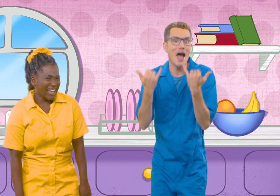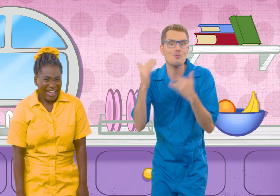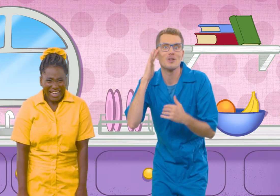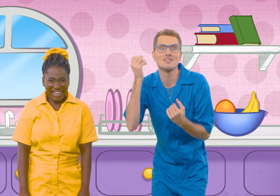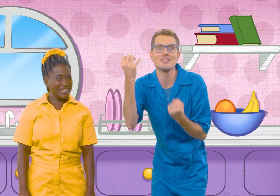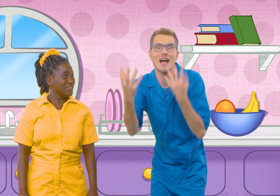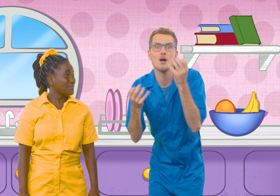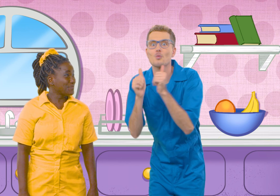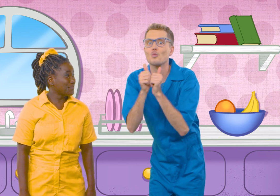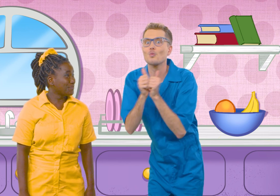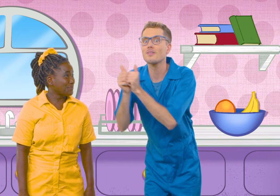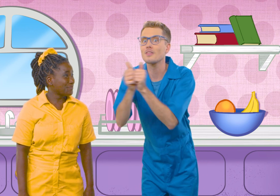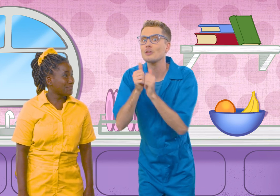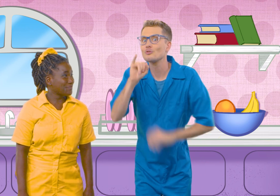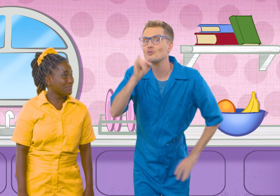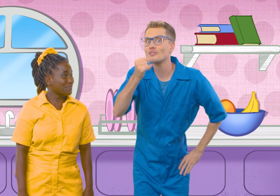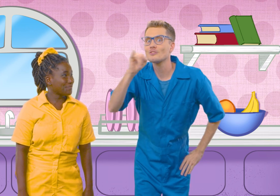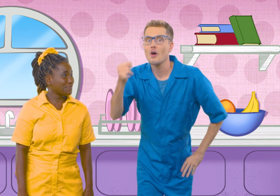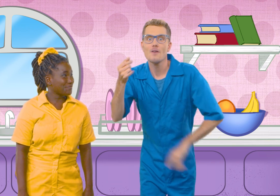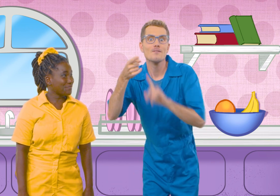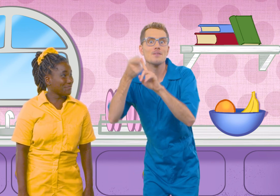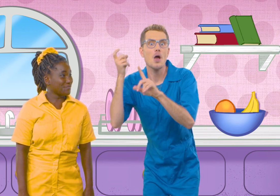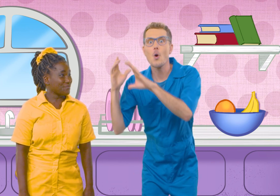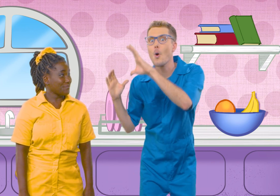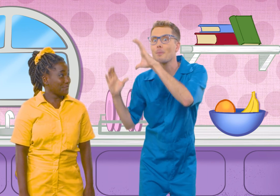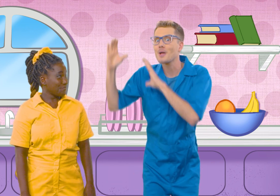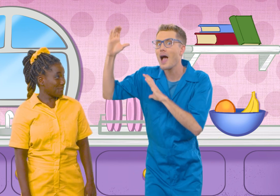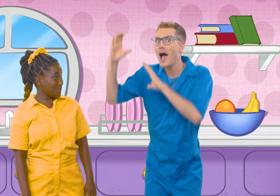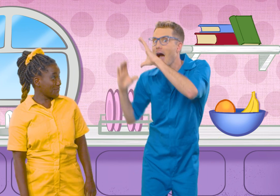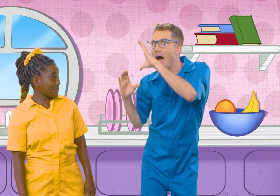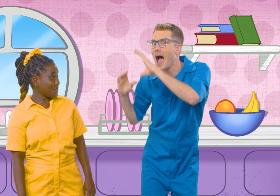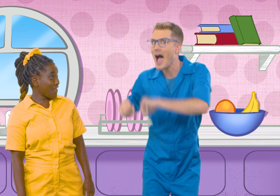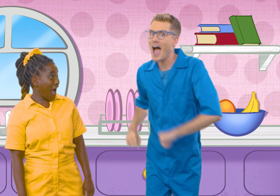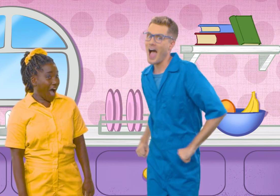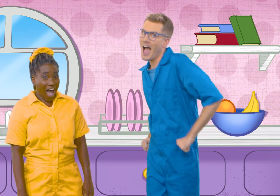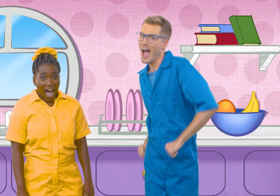Let's sing along with JJ from Cocomelon.